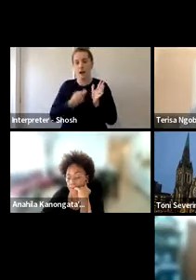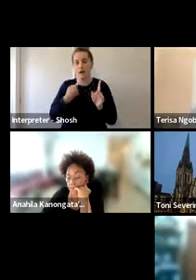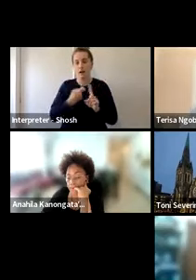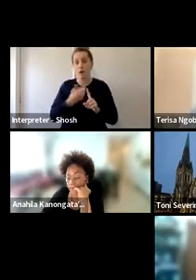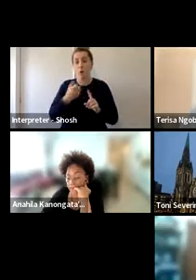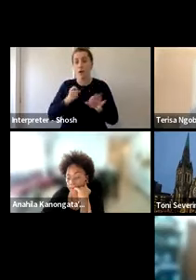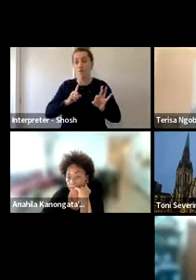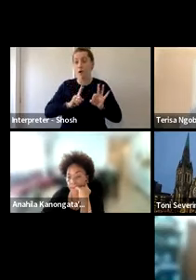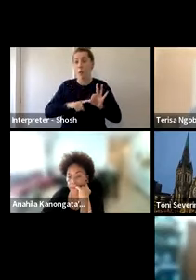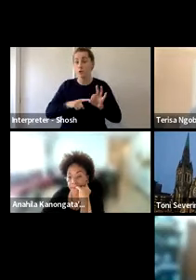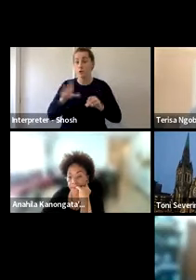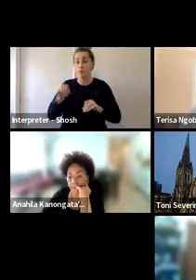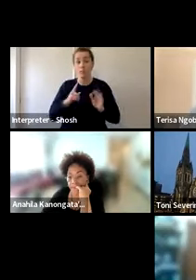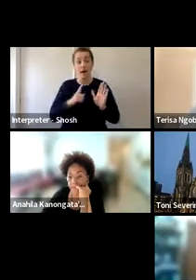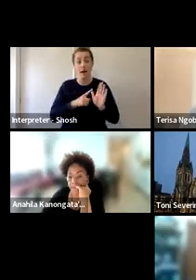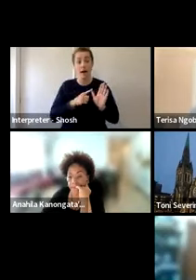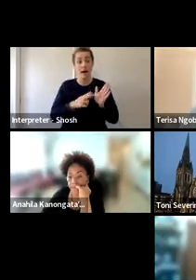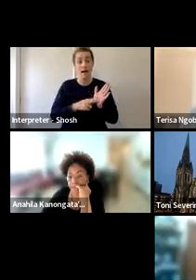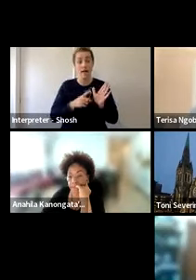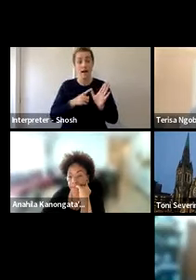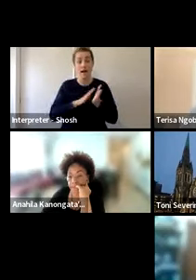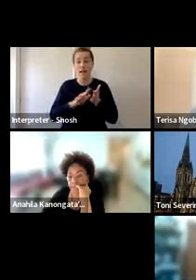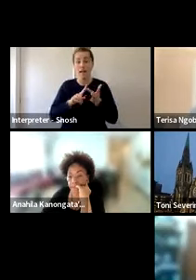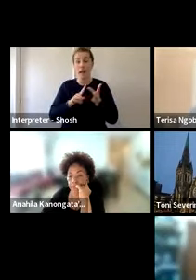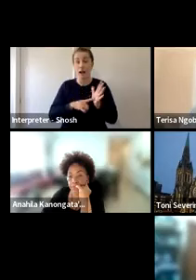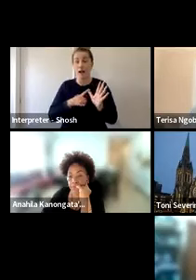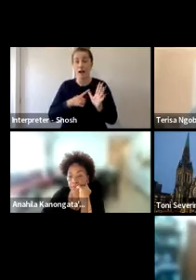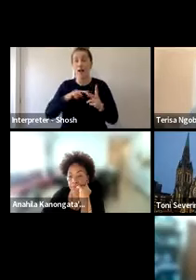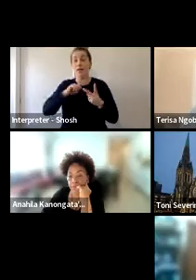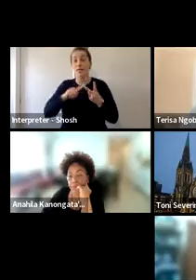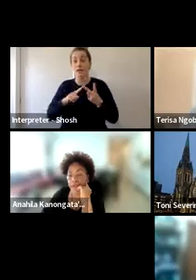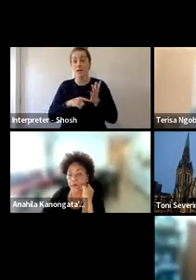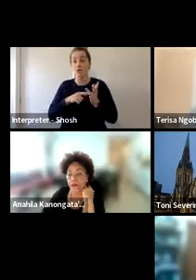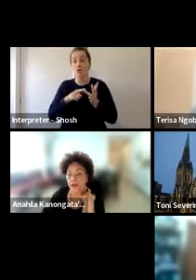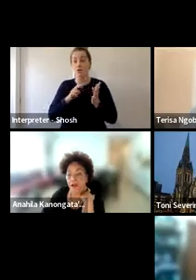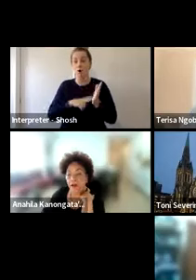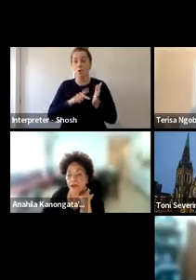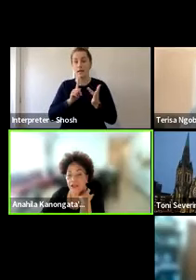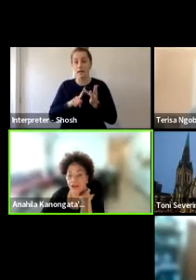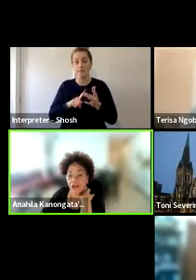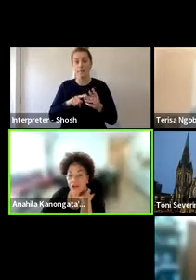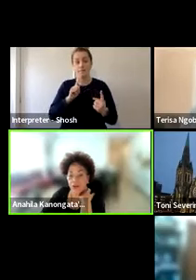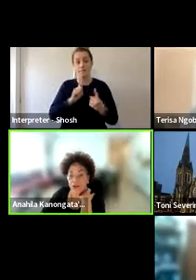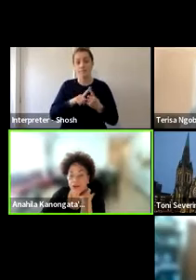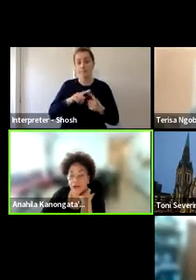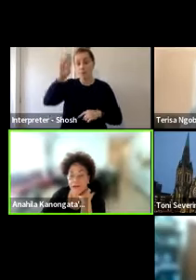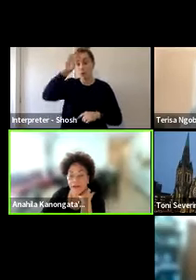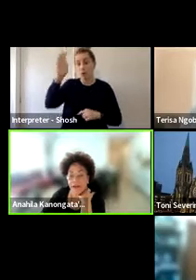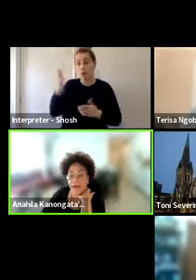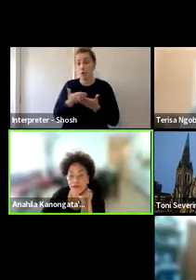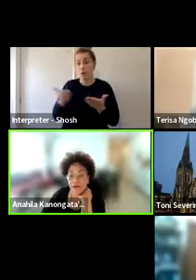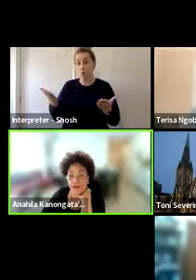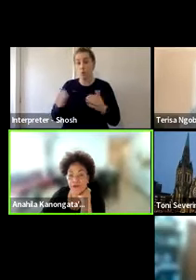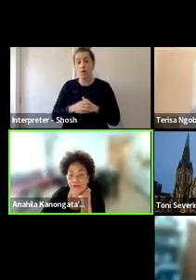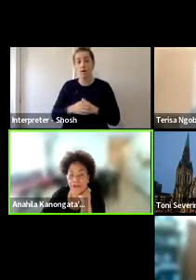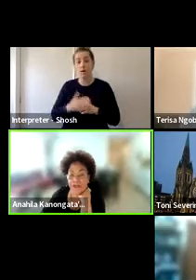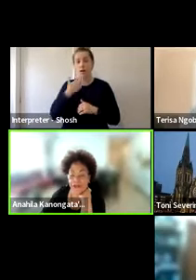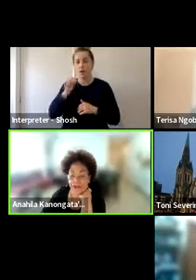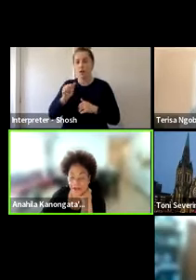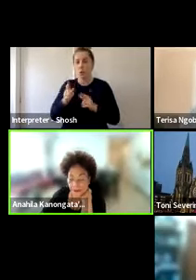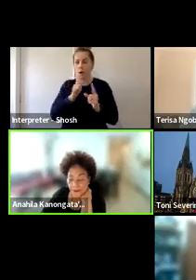got a question from Anahila and then one from Tony. Thank you. Oh, kia ora kōrua. Thank you for